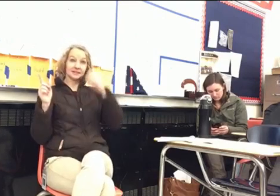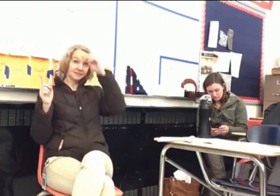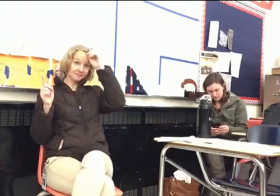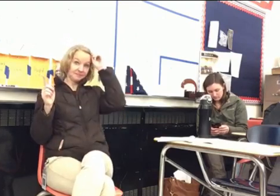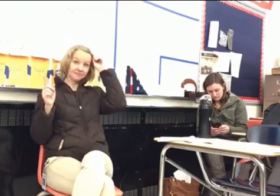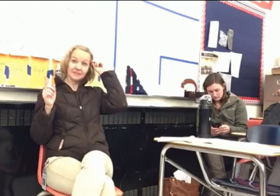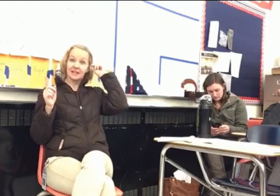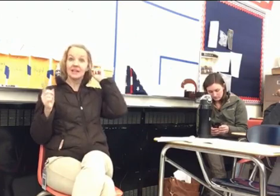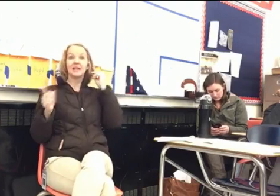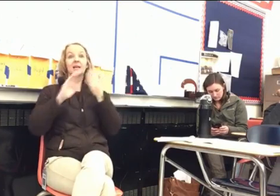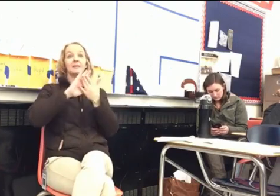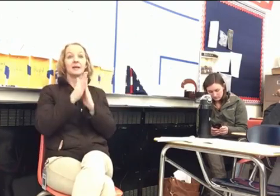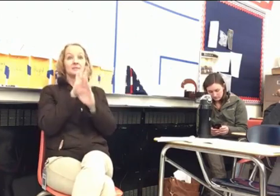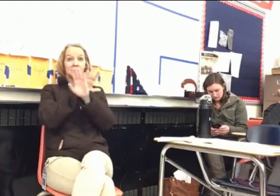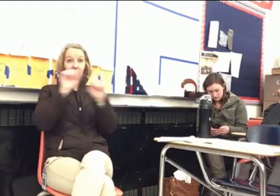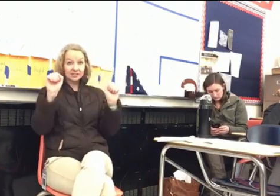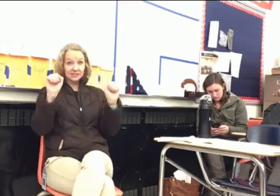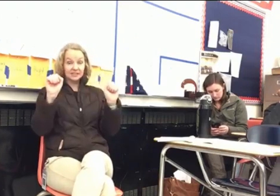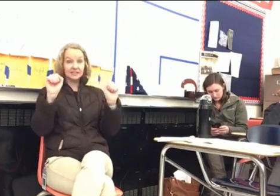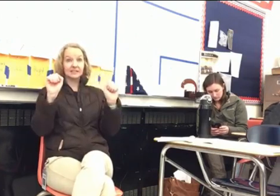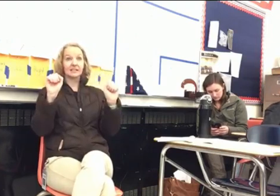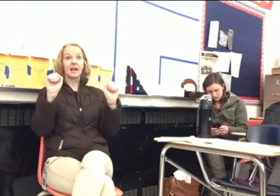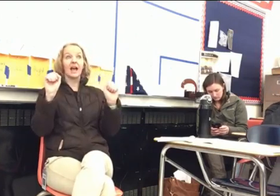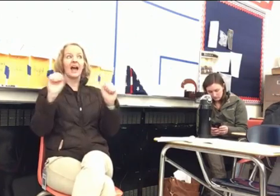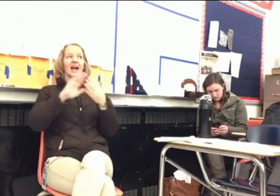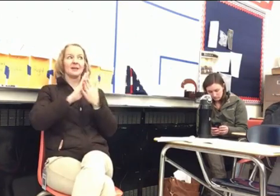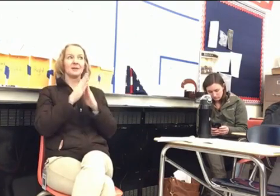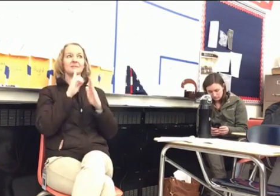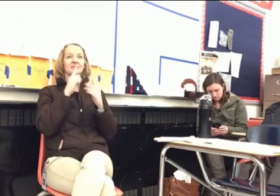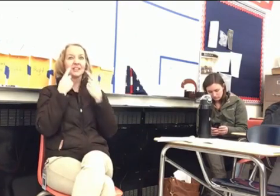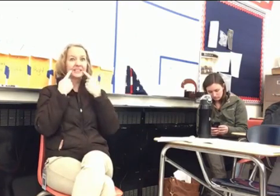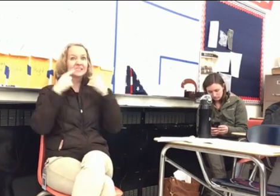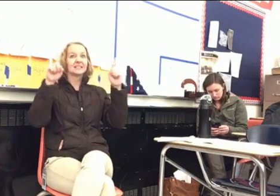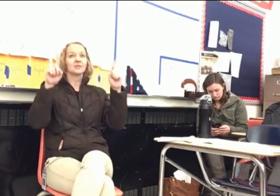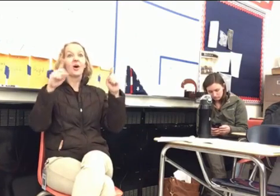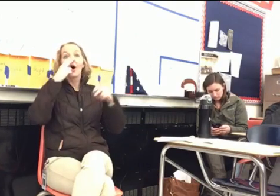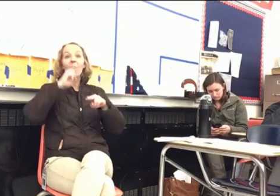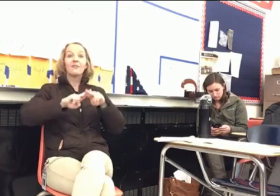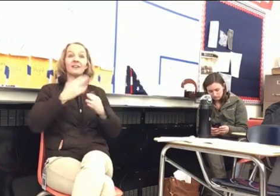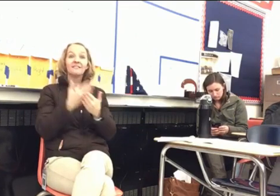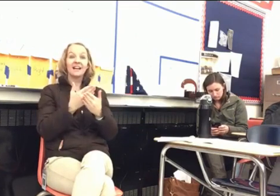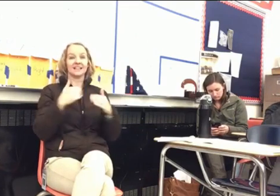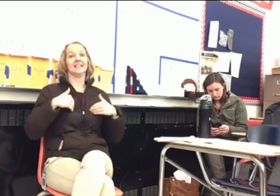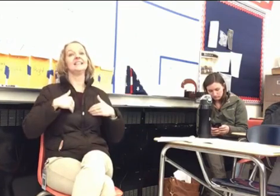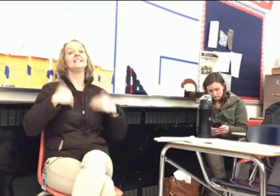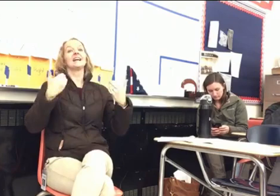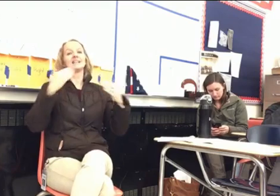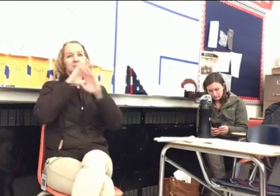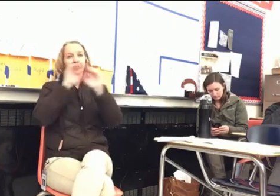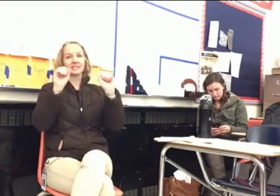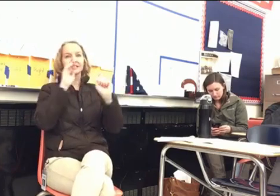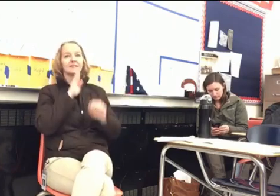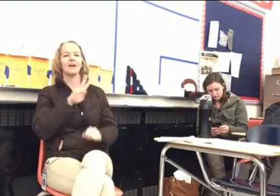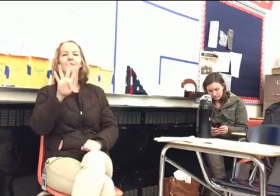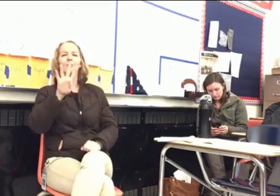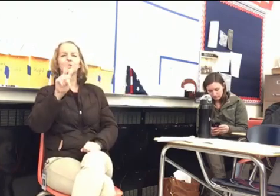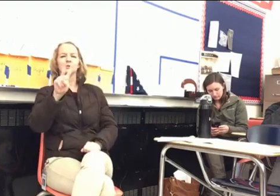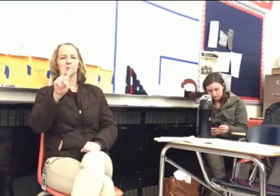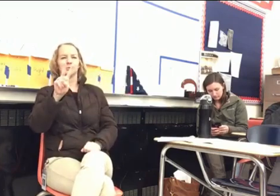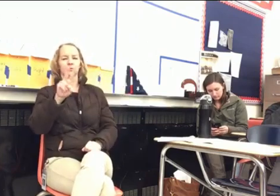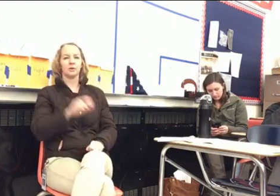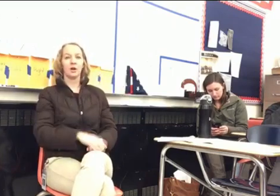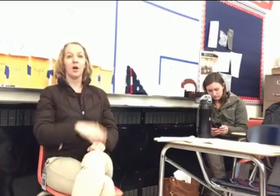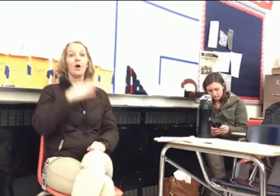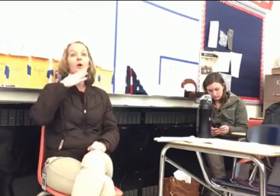he becomes the president and he begins to become very successful. By the way, fun fact, he's also our youngest president at 42 years old.